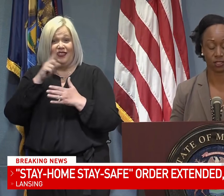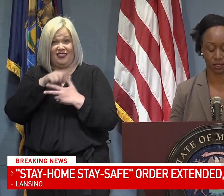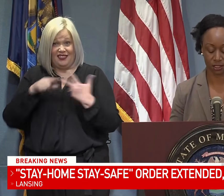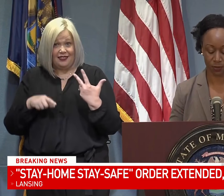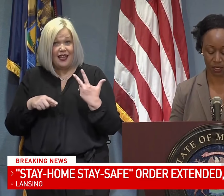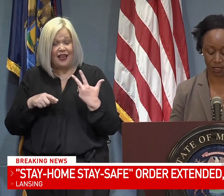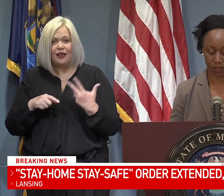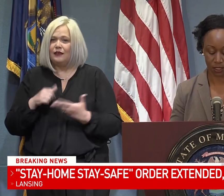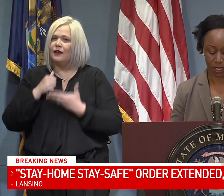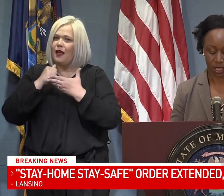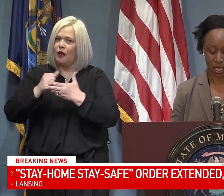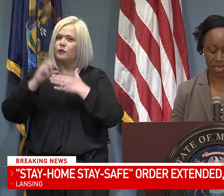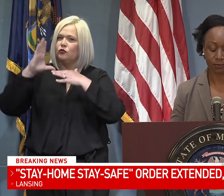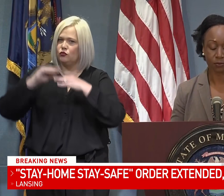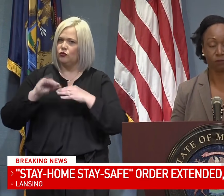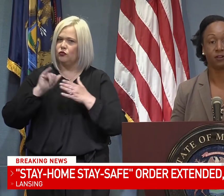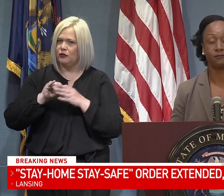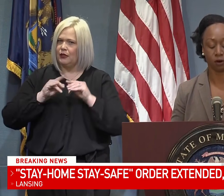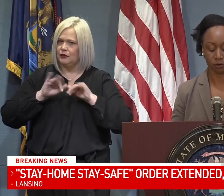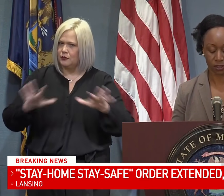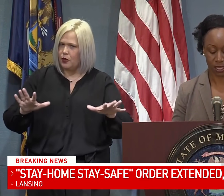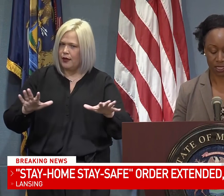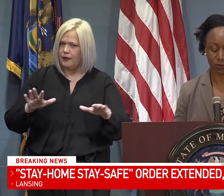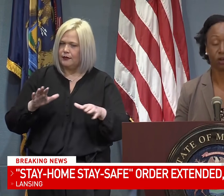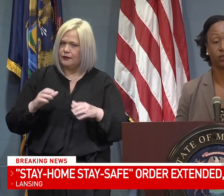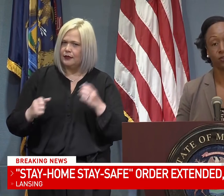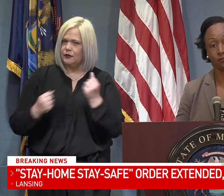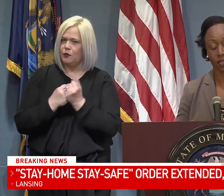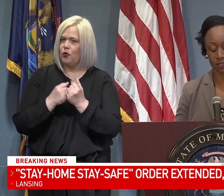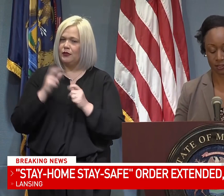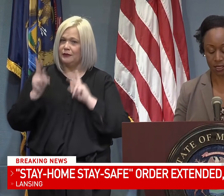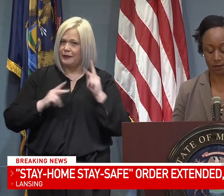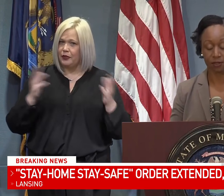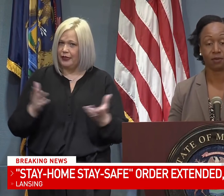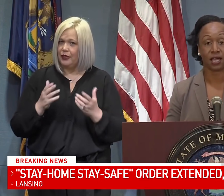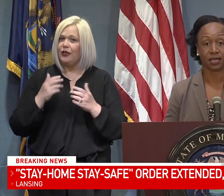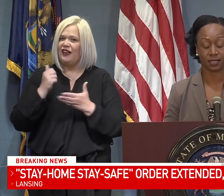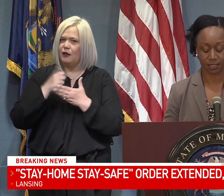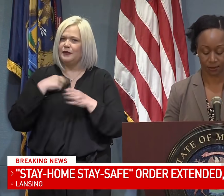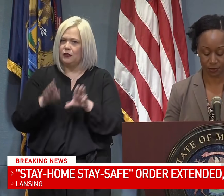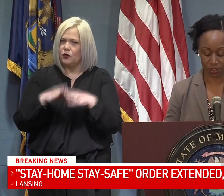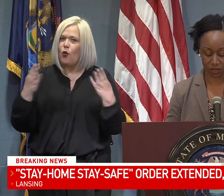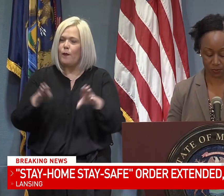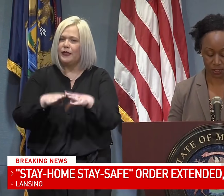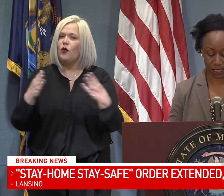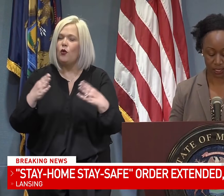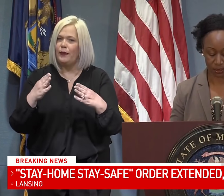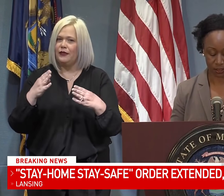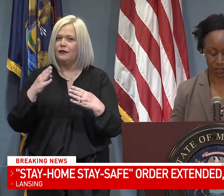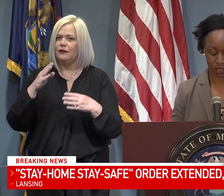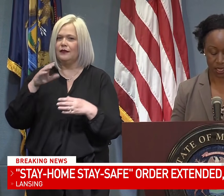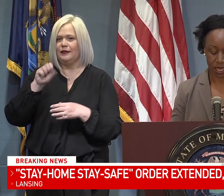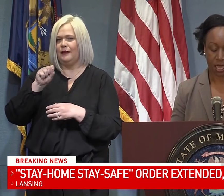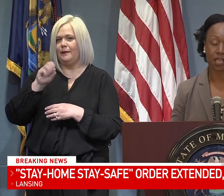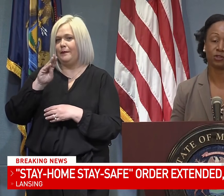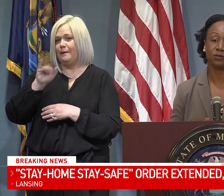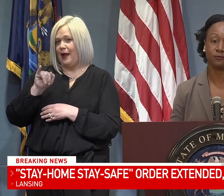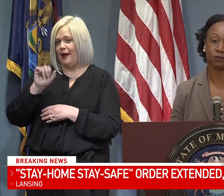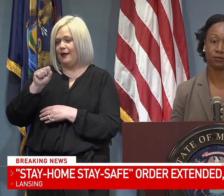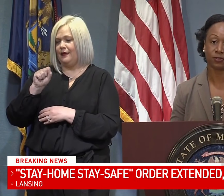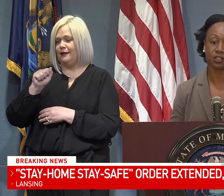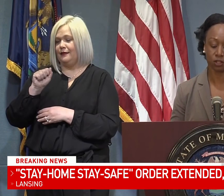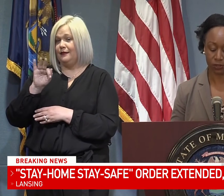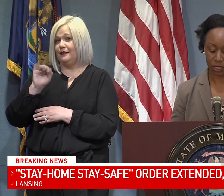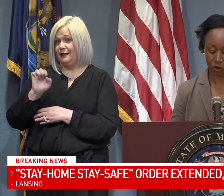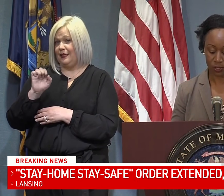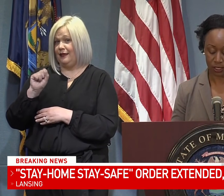in addressing this pandemic and moving forward as we go through the phases of the My Safe Start plan. As we move